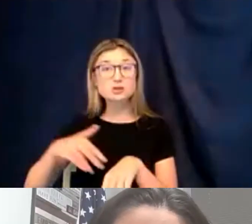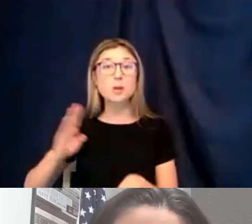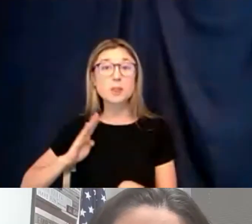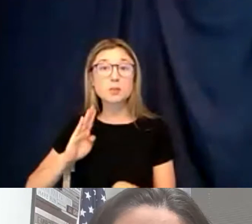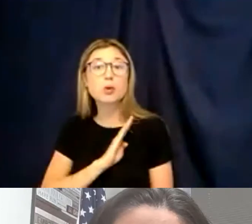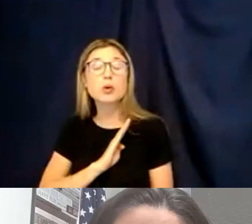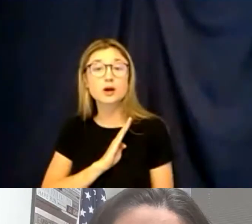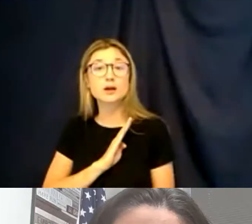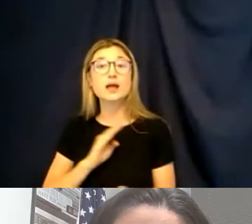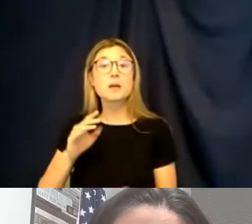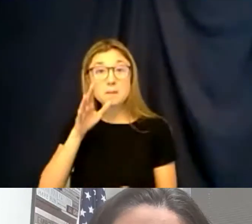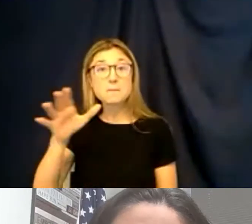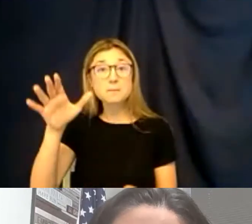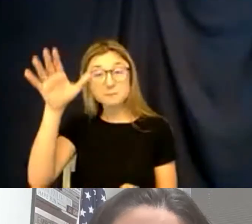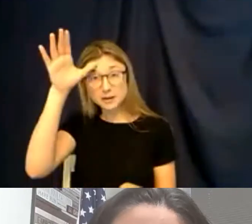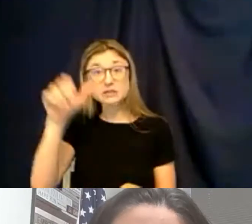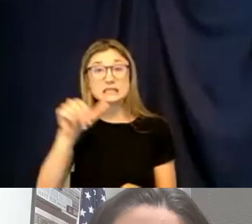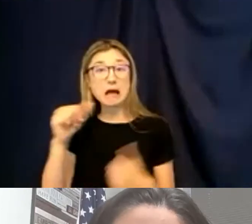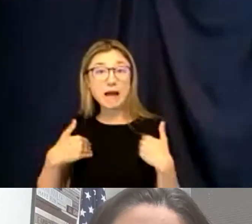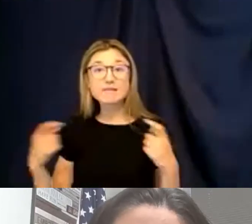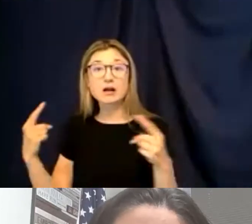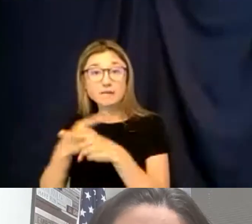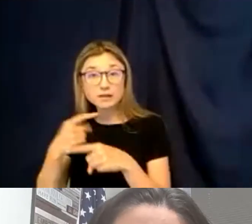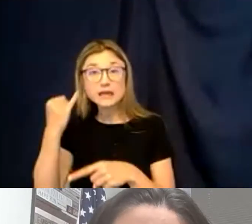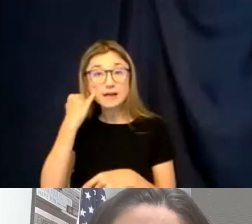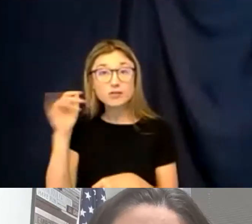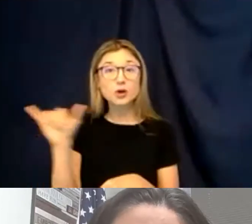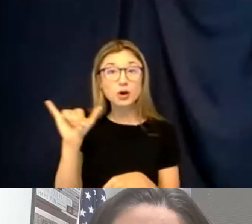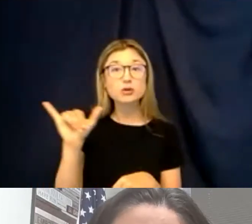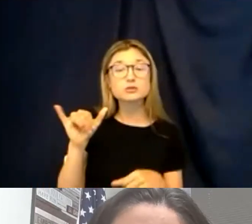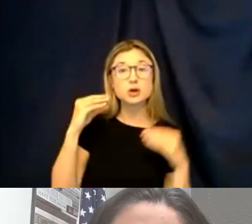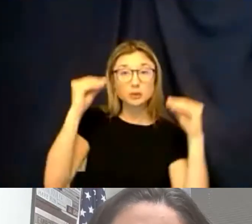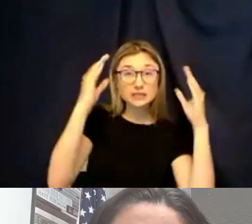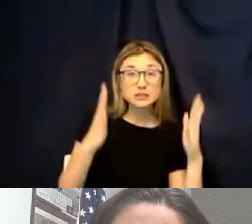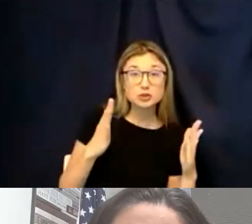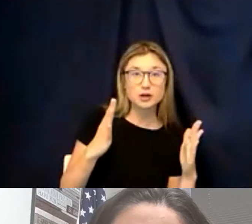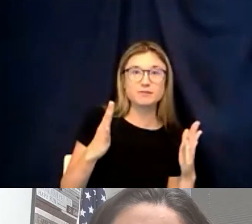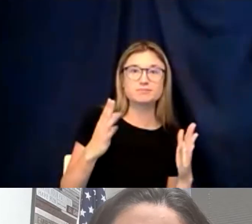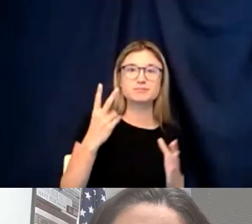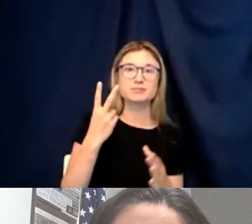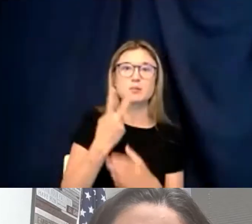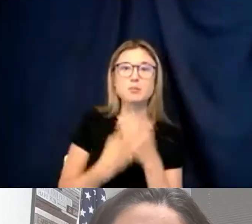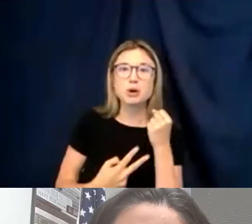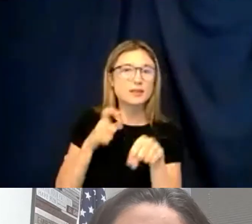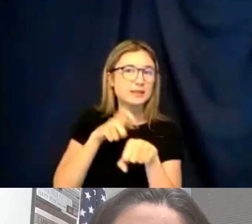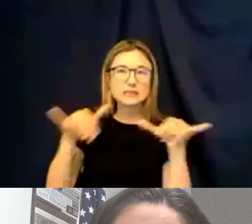with teachers serving as parents as well, that may, you know, wear two hats, but I would think that might be a